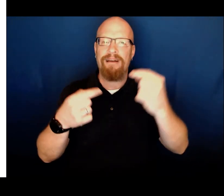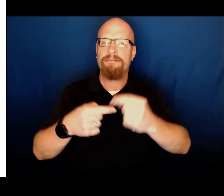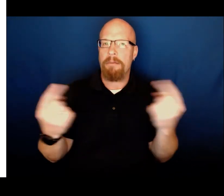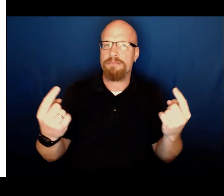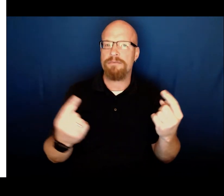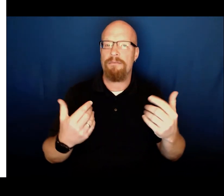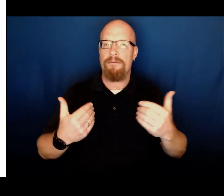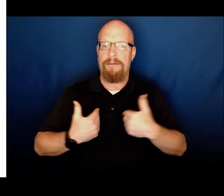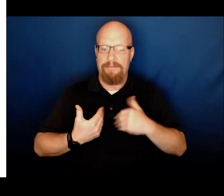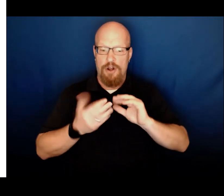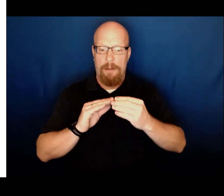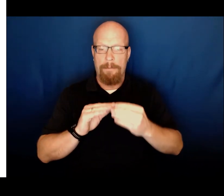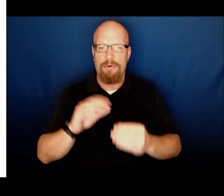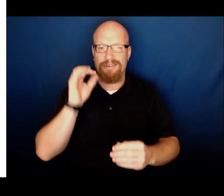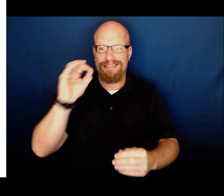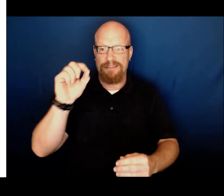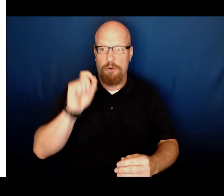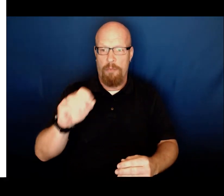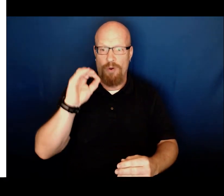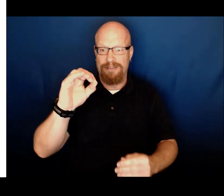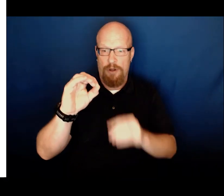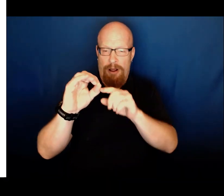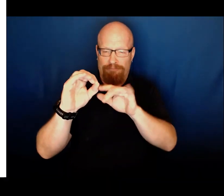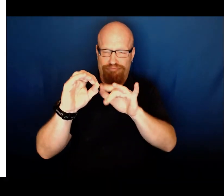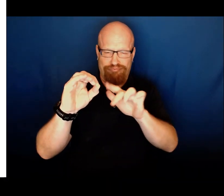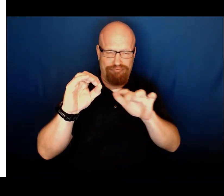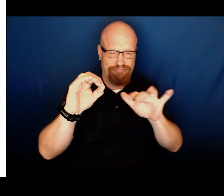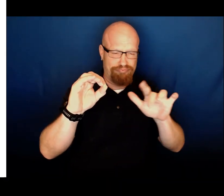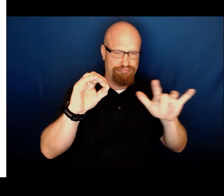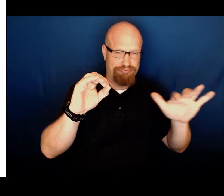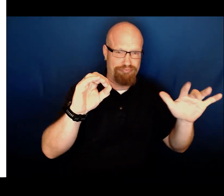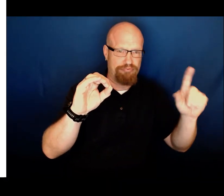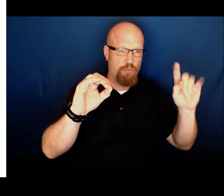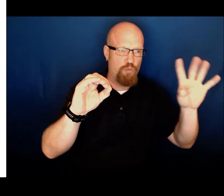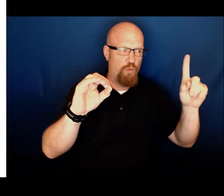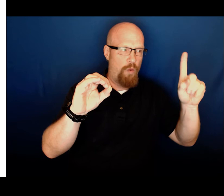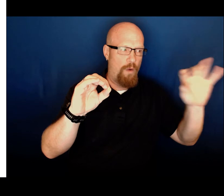Now, we're working in the opposite direction. We have